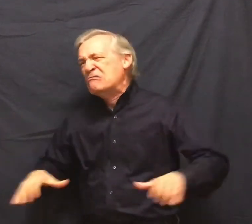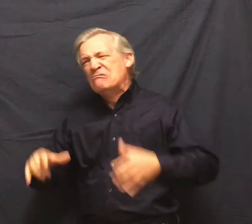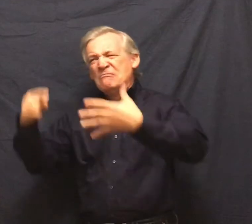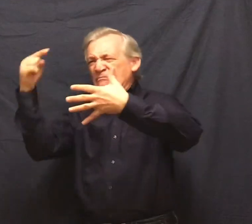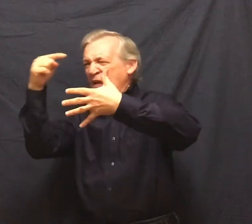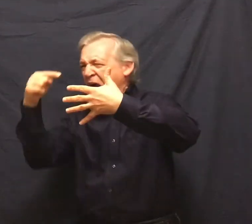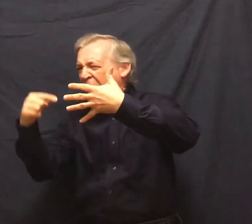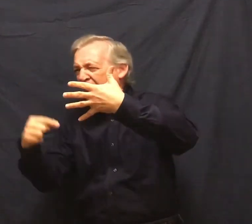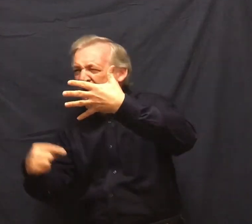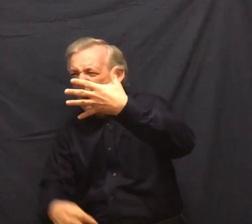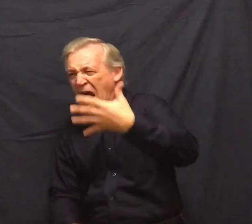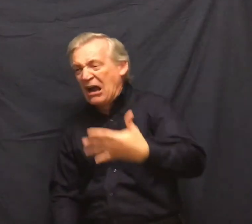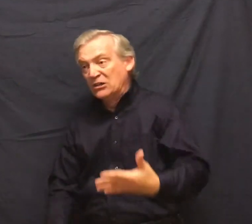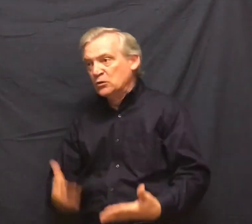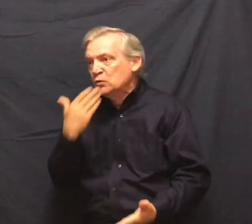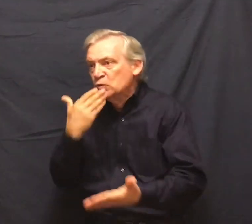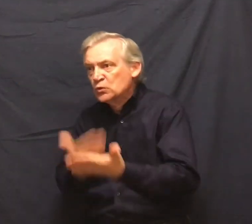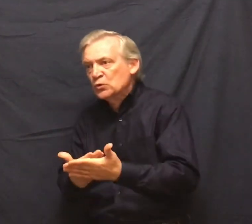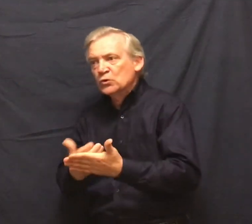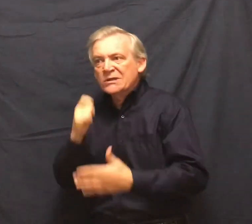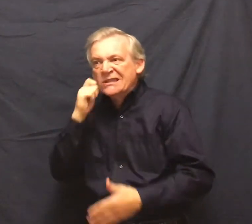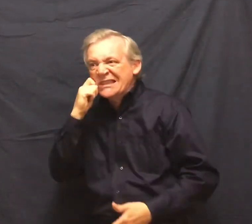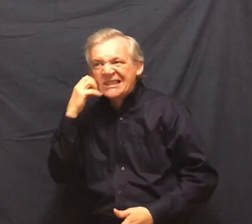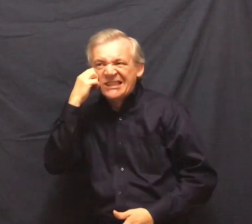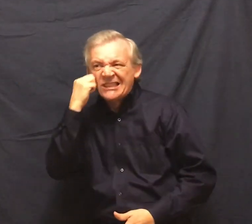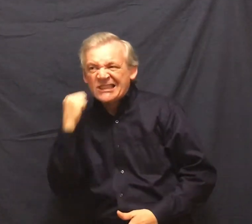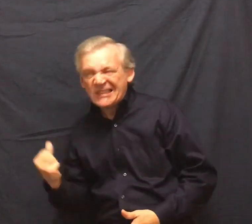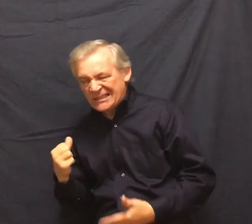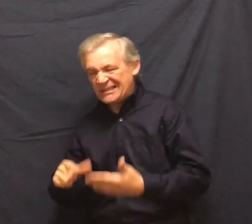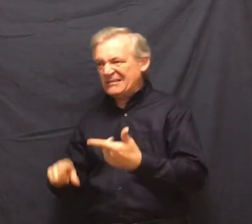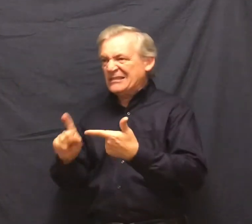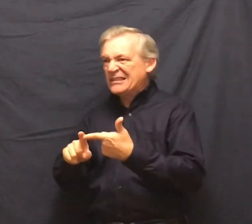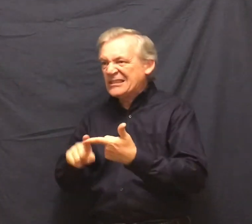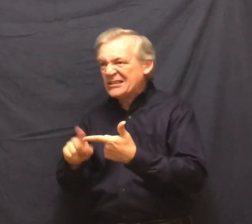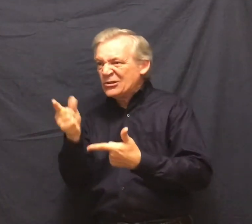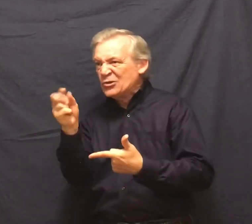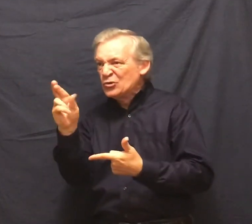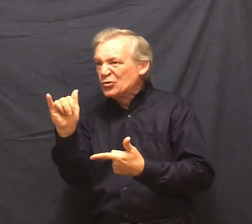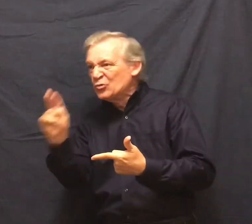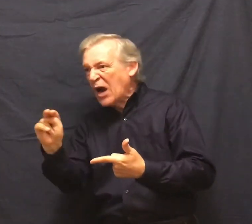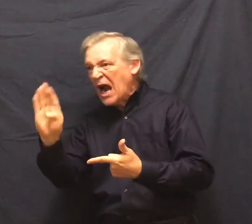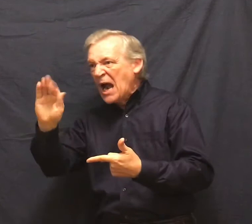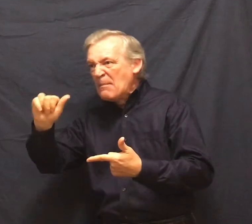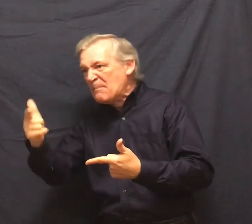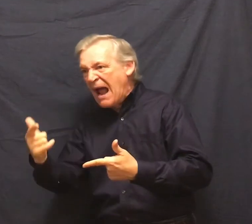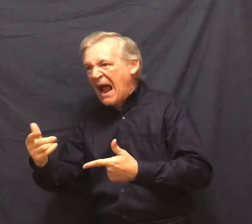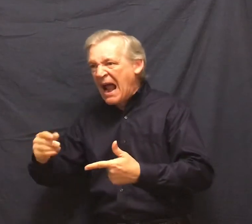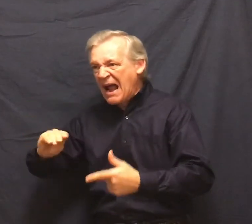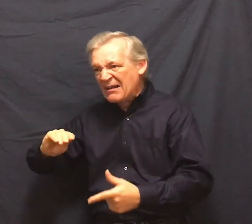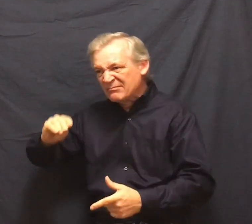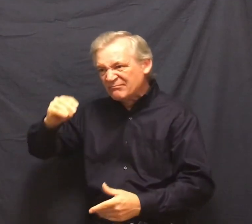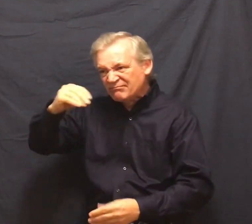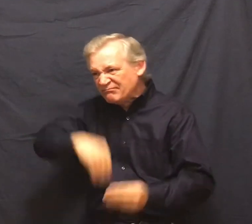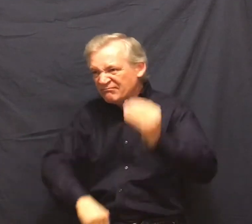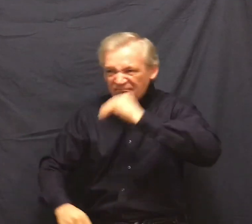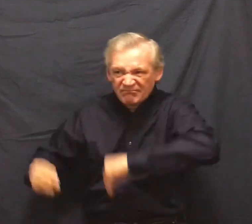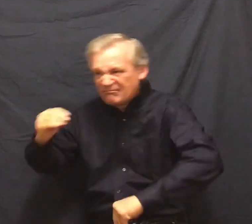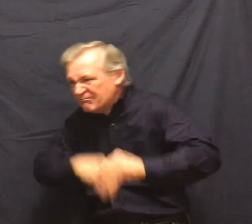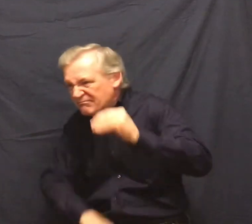"He's a good skinner. He can wrestle grain bags, drive a cultivator. He can do anything. Just give him a try."